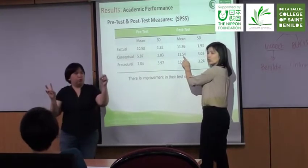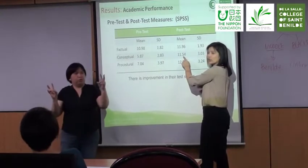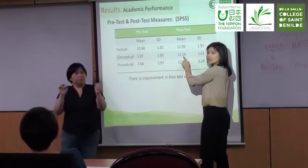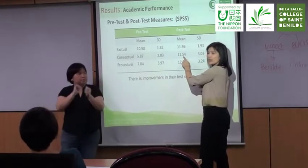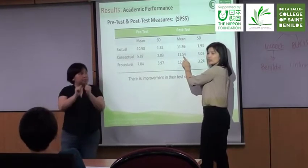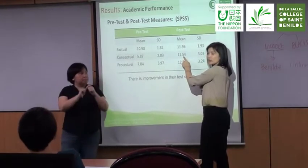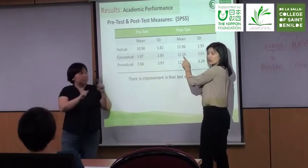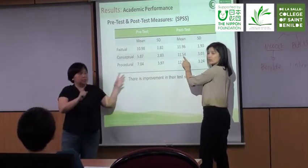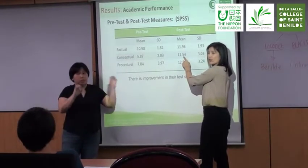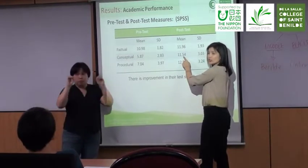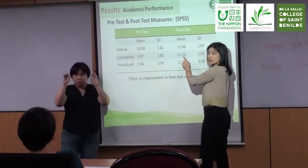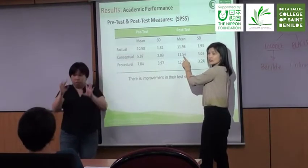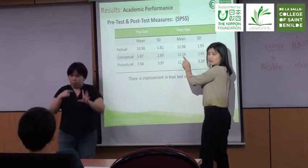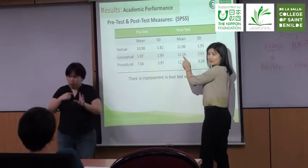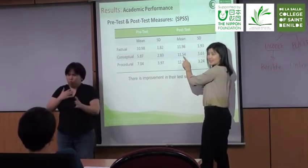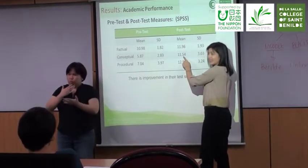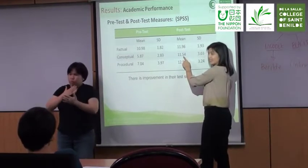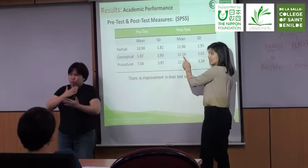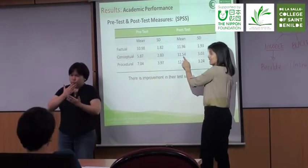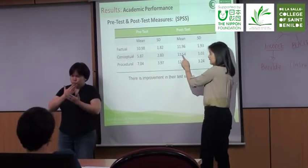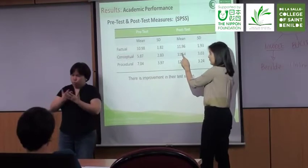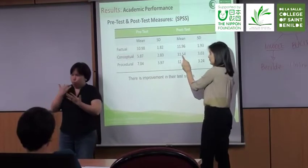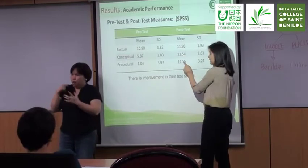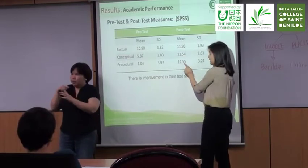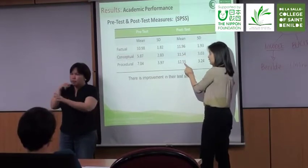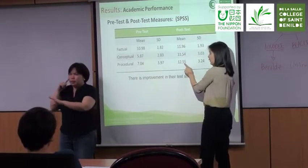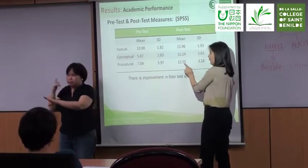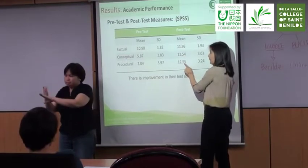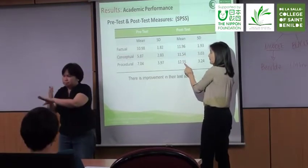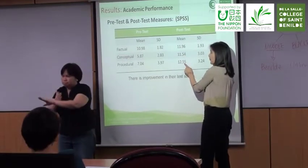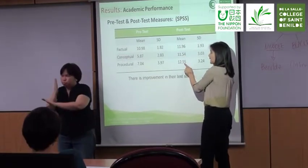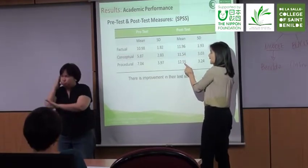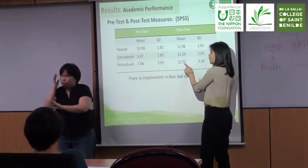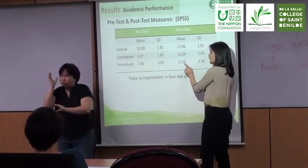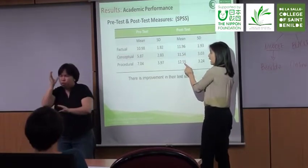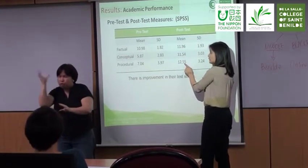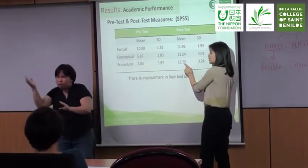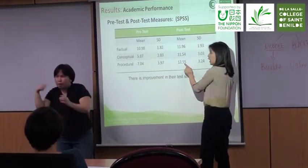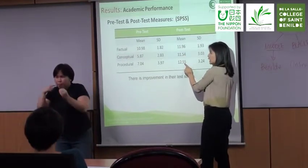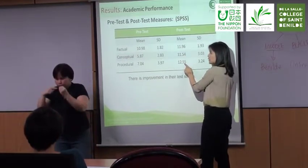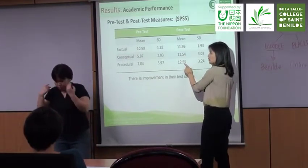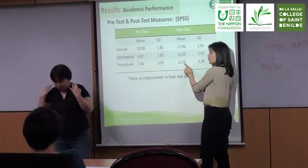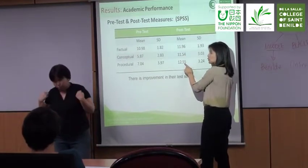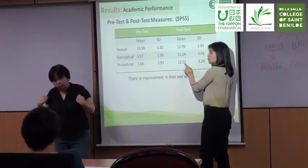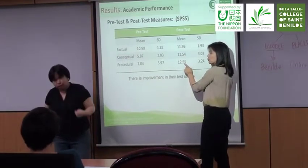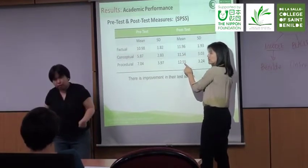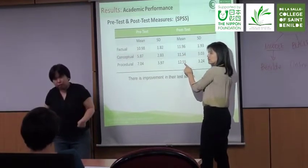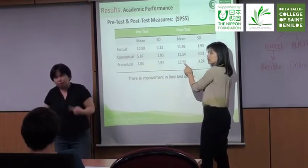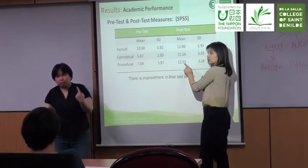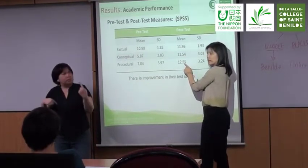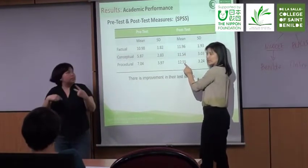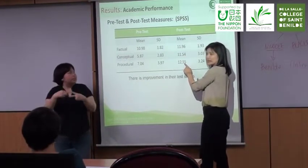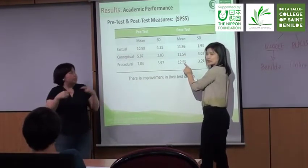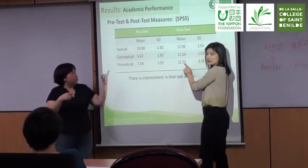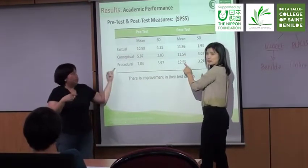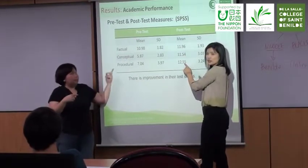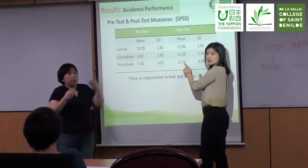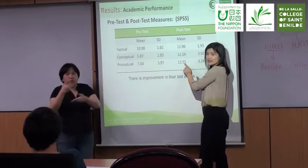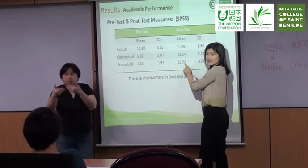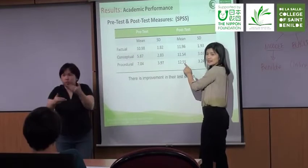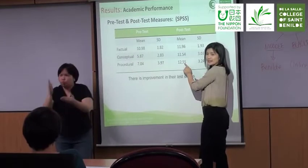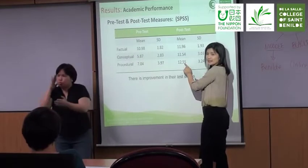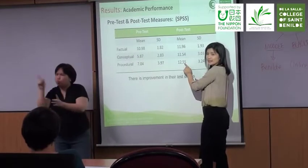nalaman nila yung concepts or yung functions ng body. Tapos dito, ngayon, they have the knowledge of what to do as first aid. If